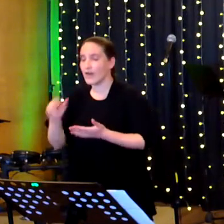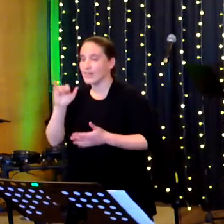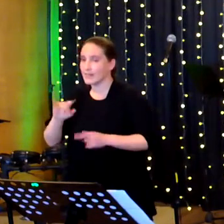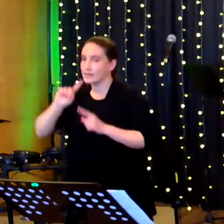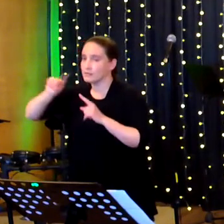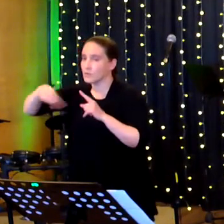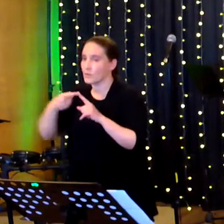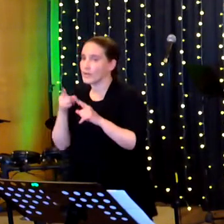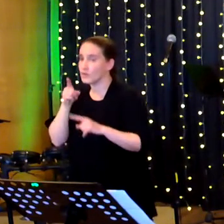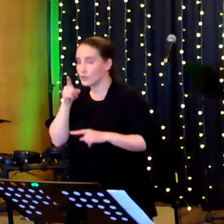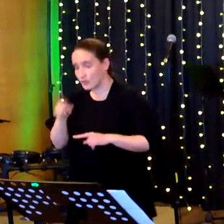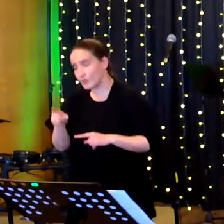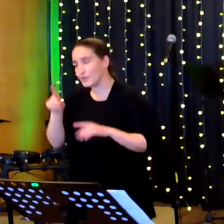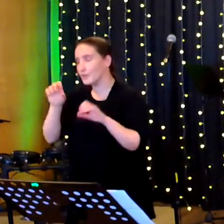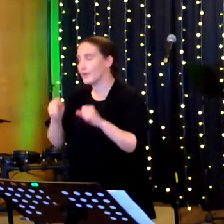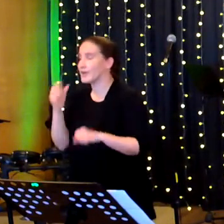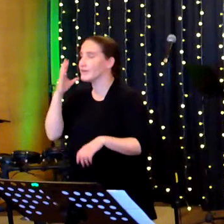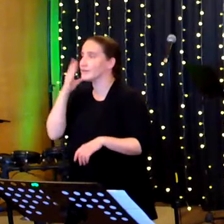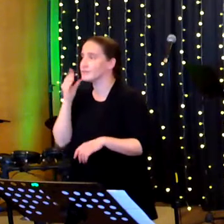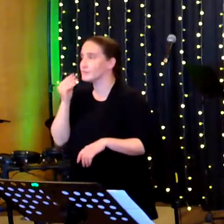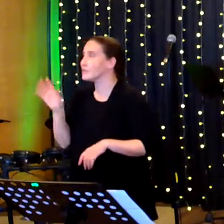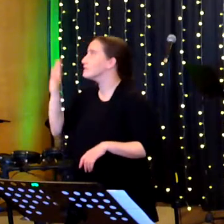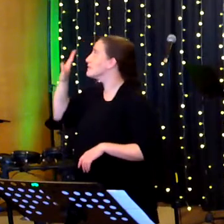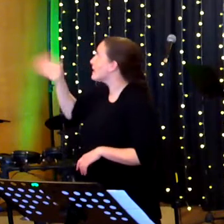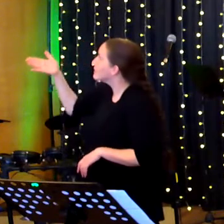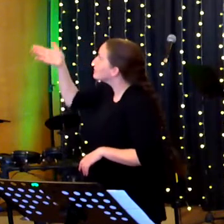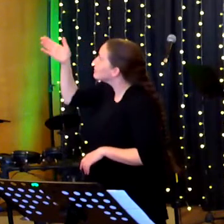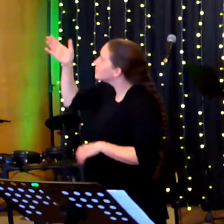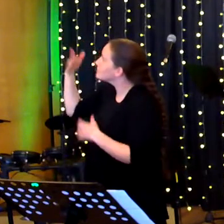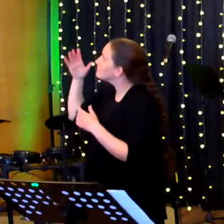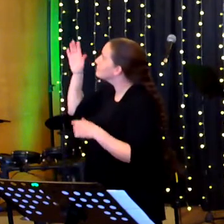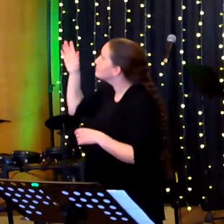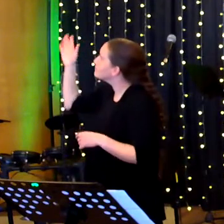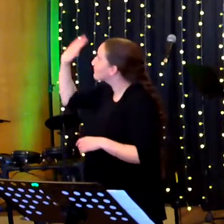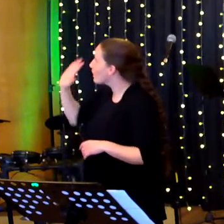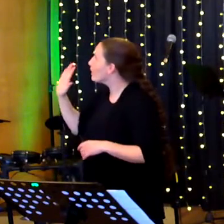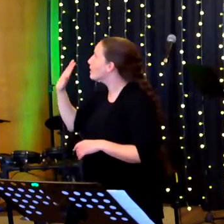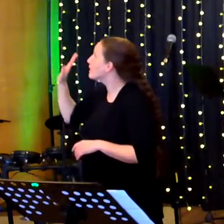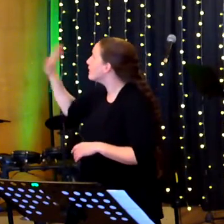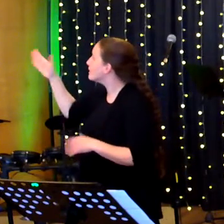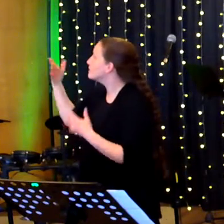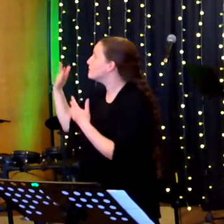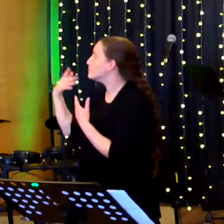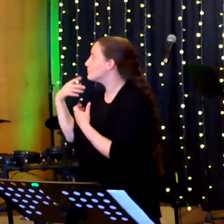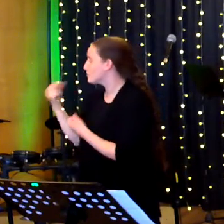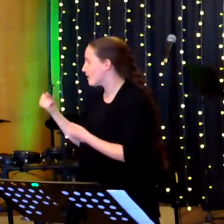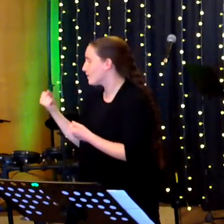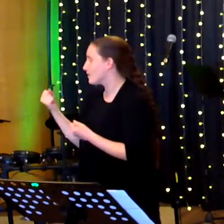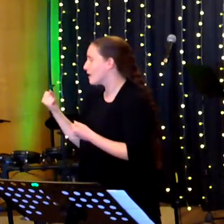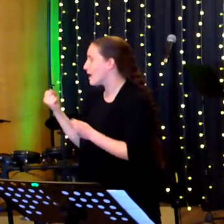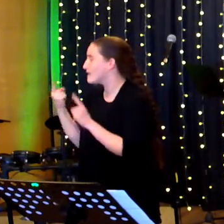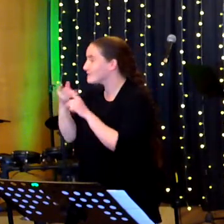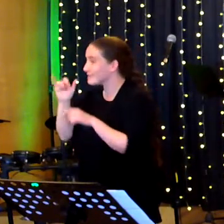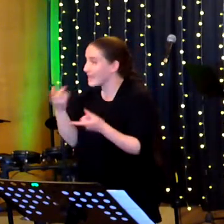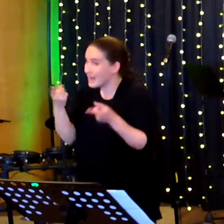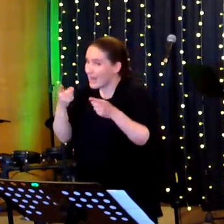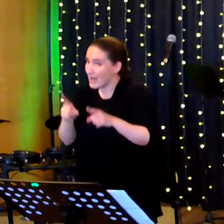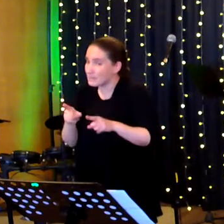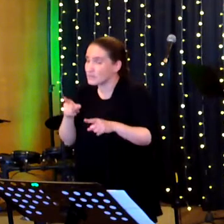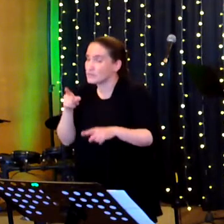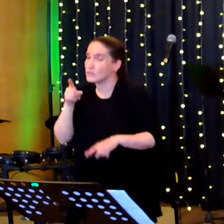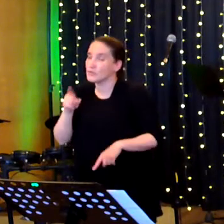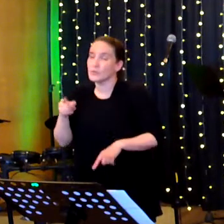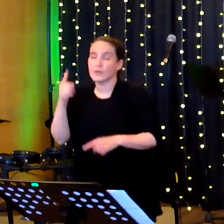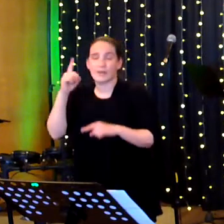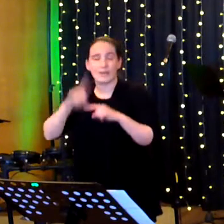And until you get there, you will never understand how good he is. Until you recognize, I can't do